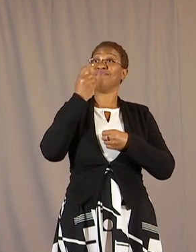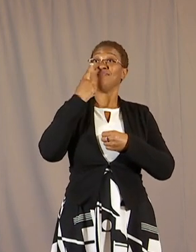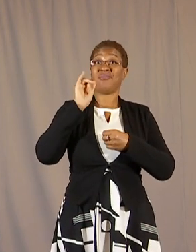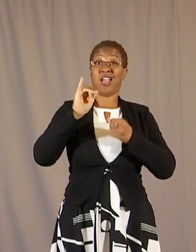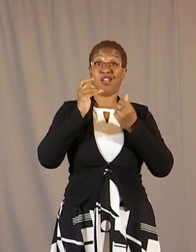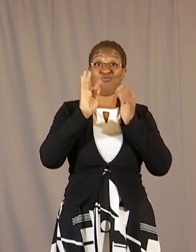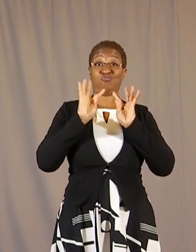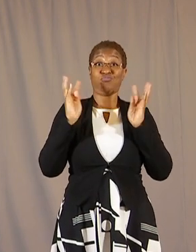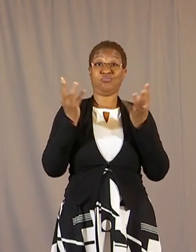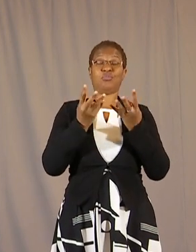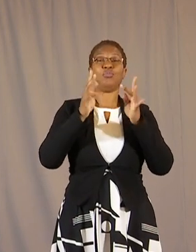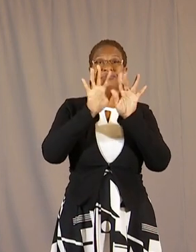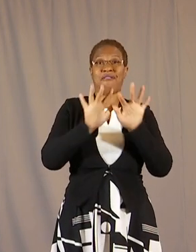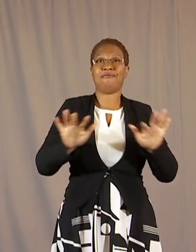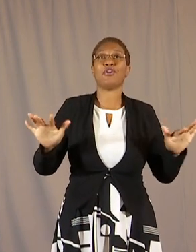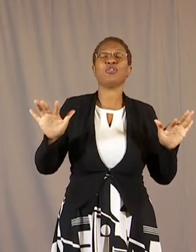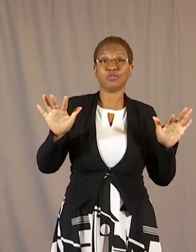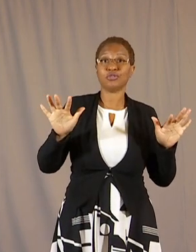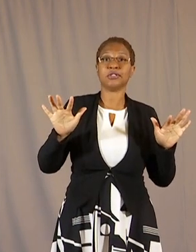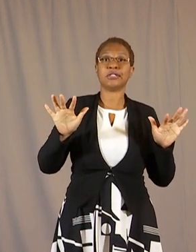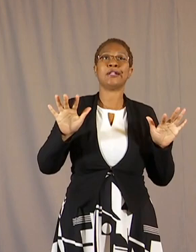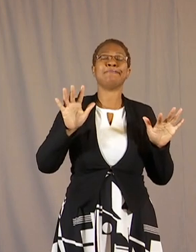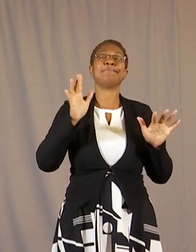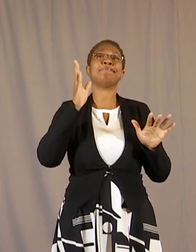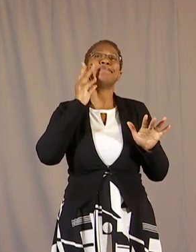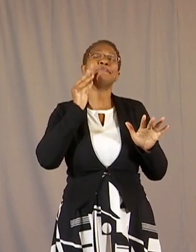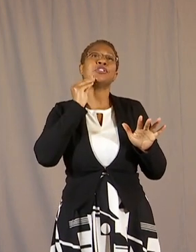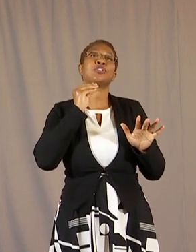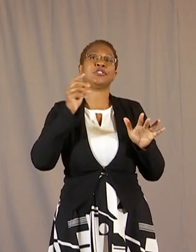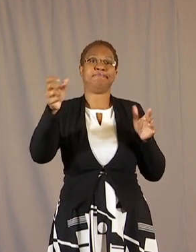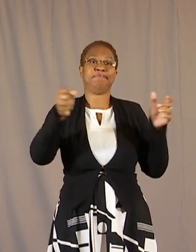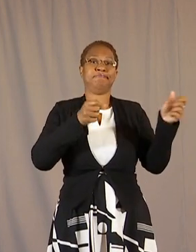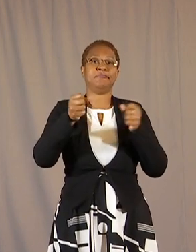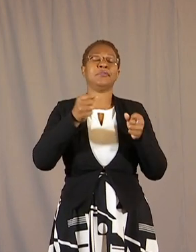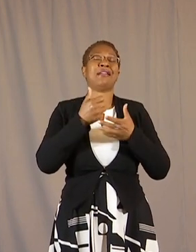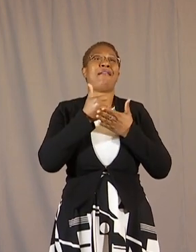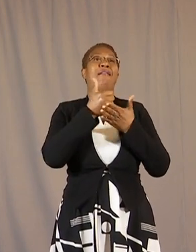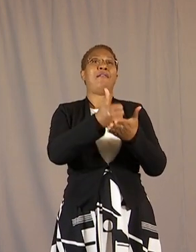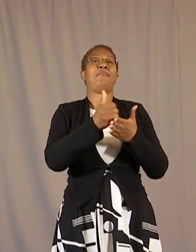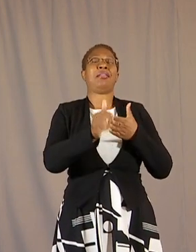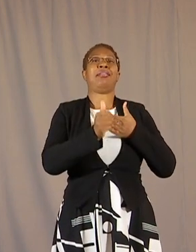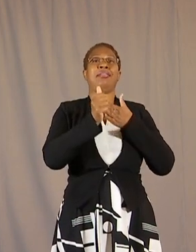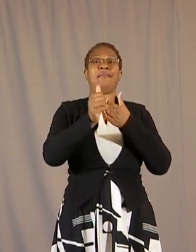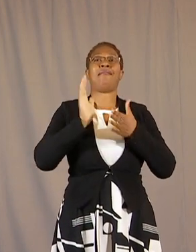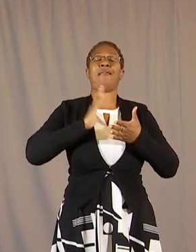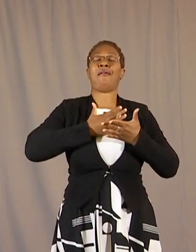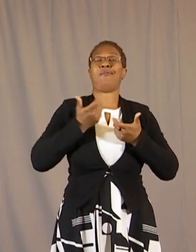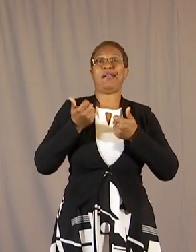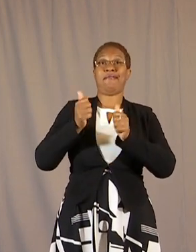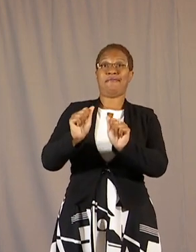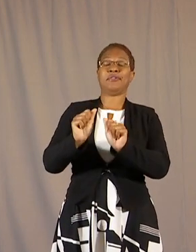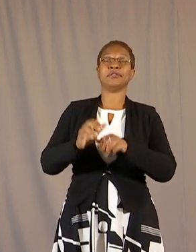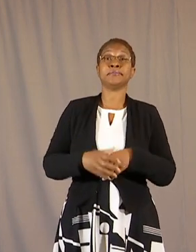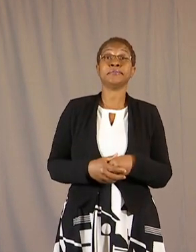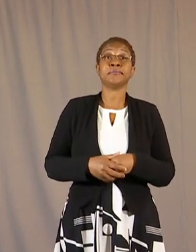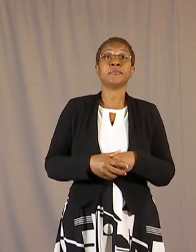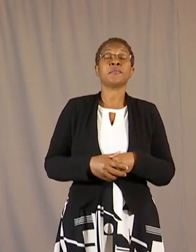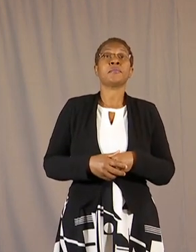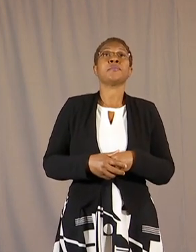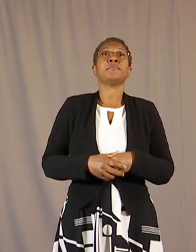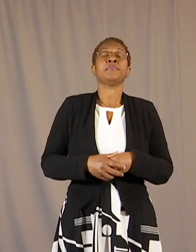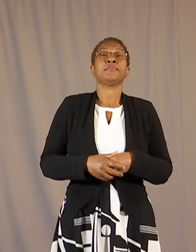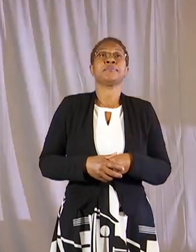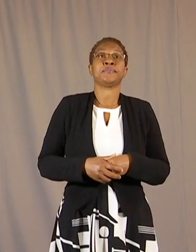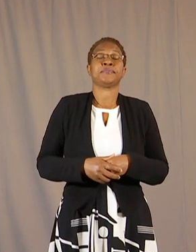group of people at the table to help to direct what it is that we were doing. And I think about some of our